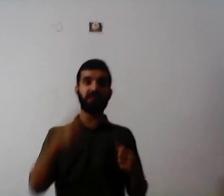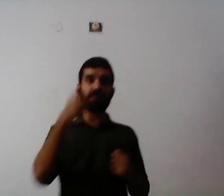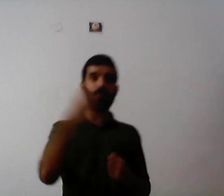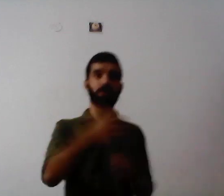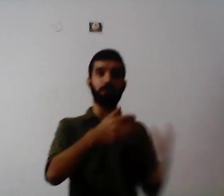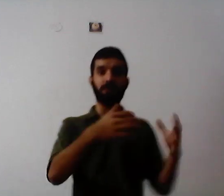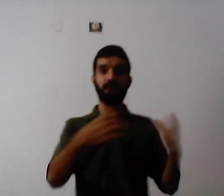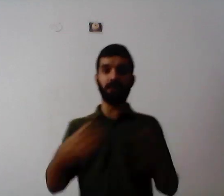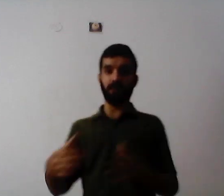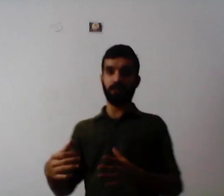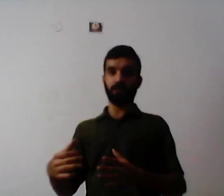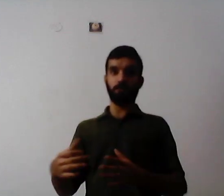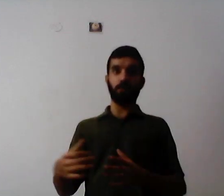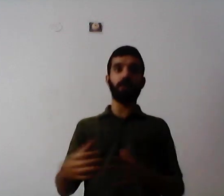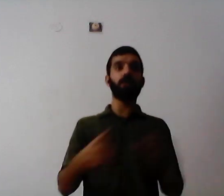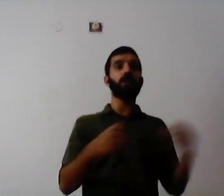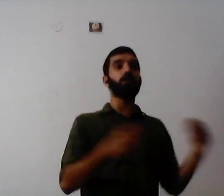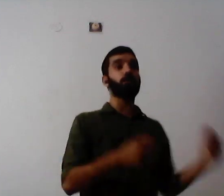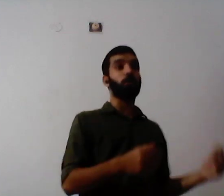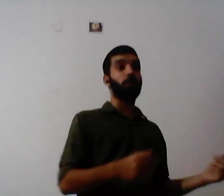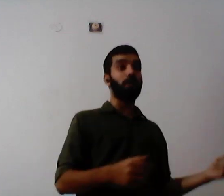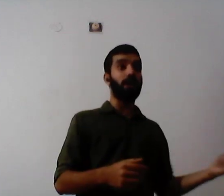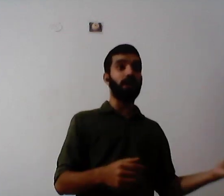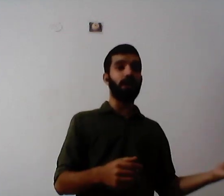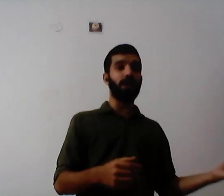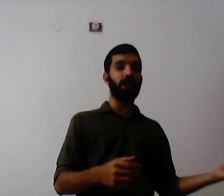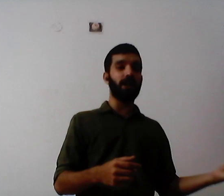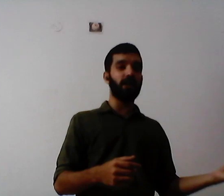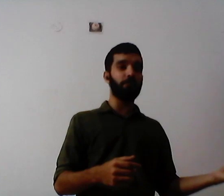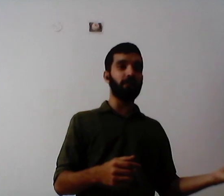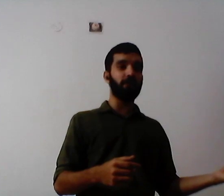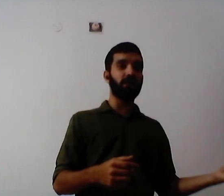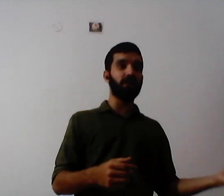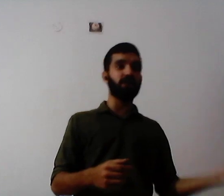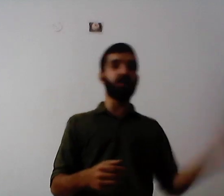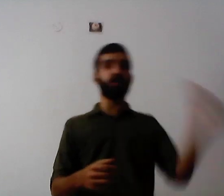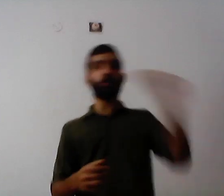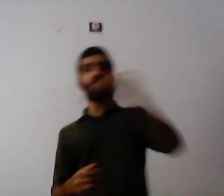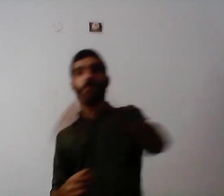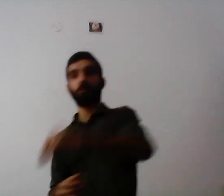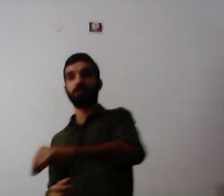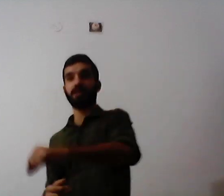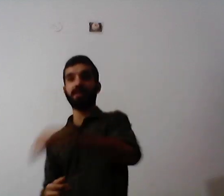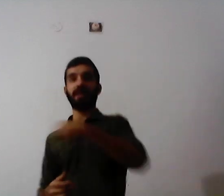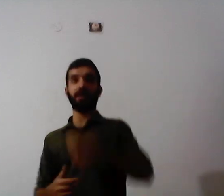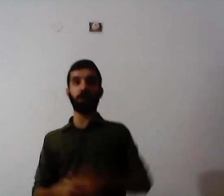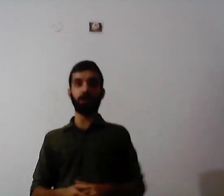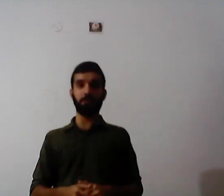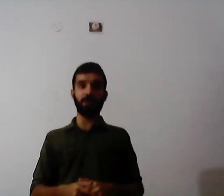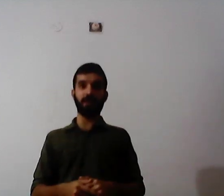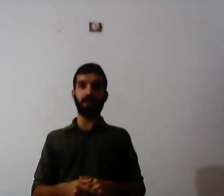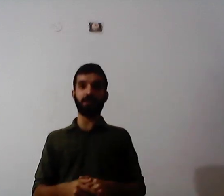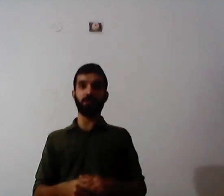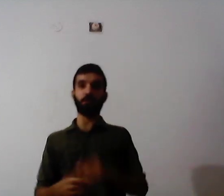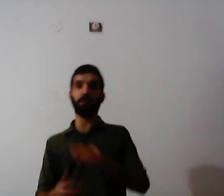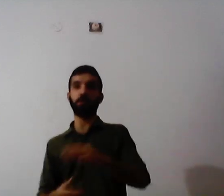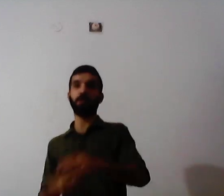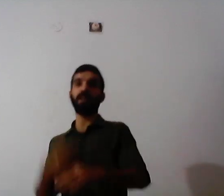system can be decreased. Okay. So earlier I mentioned this dissolving process is an endothermic reaction. So when you increase